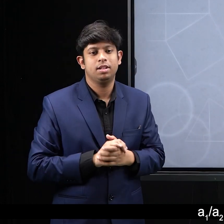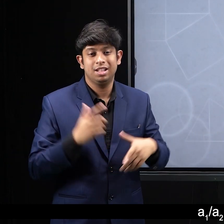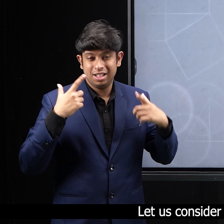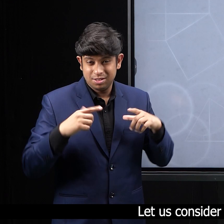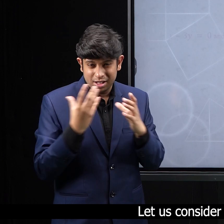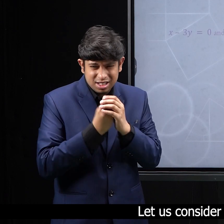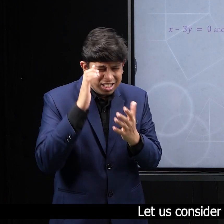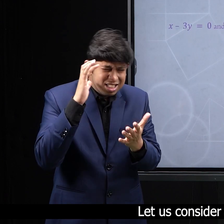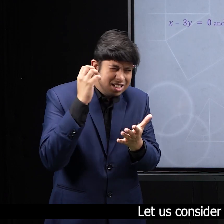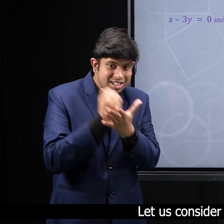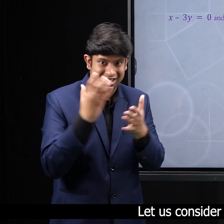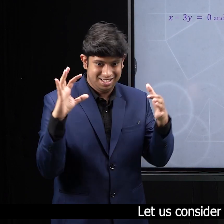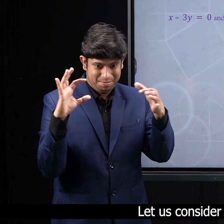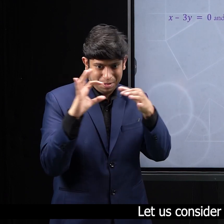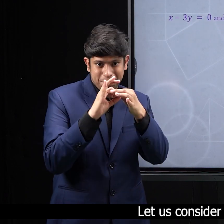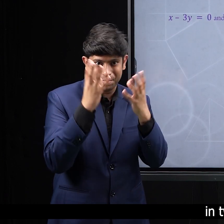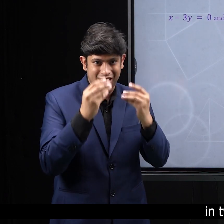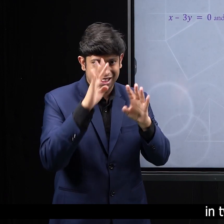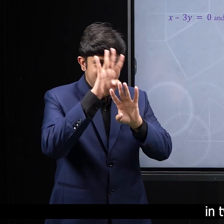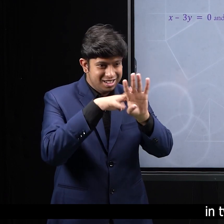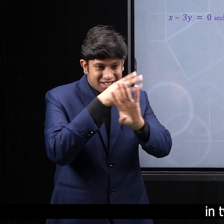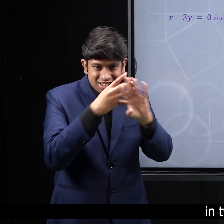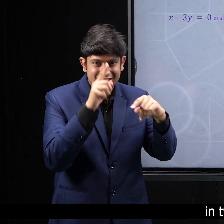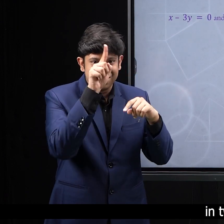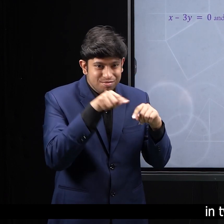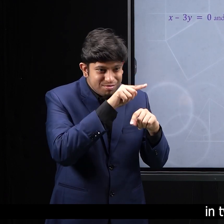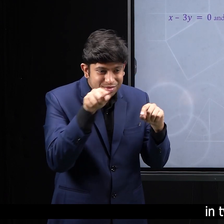Let us consider a pair of linear equations in two variables.